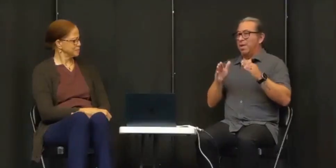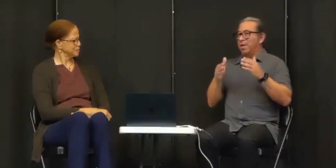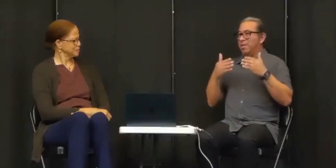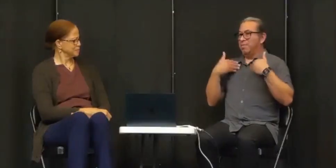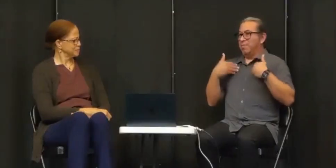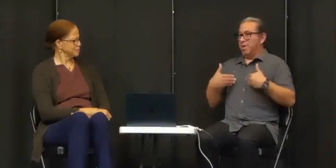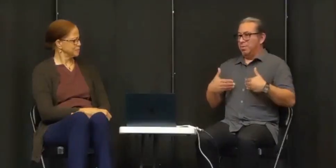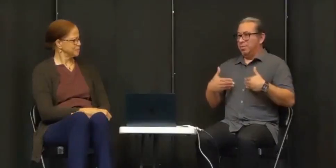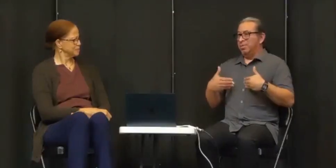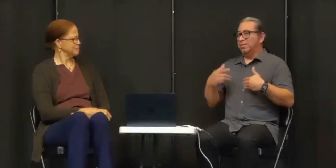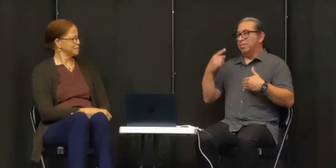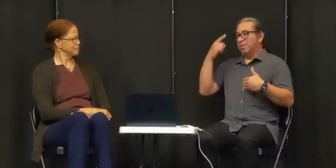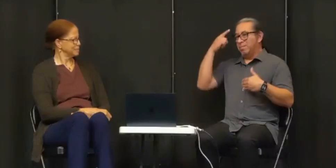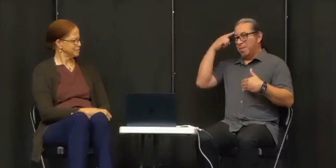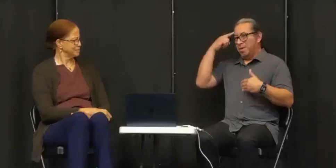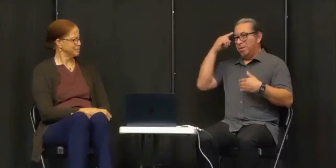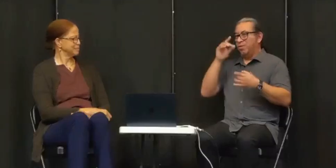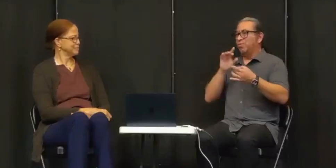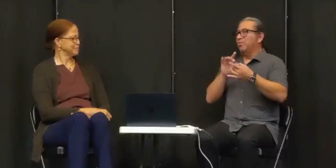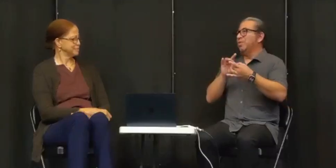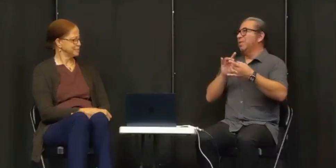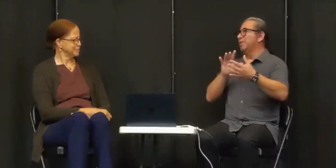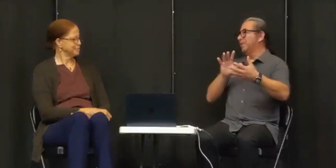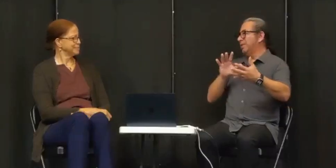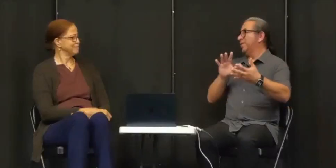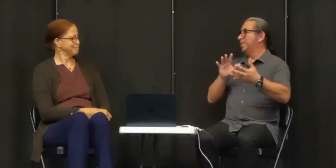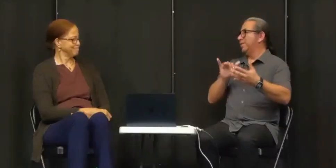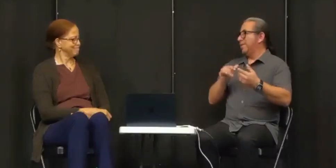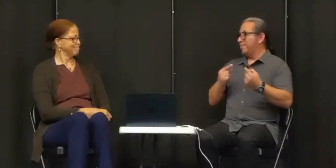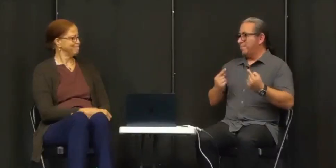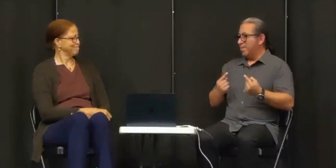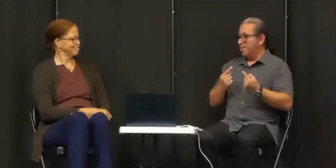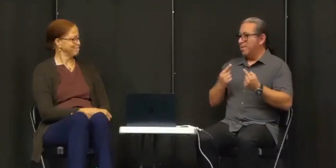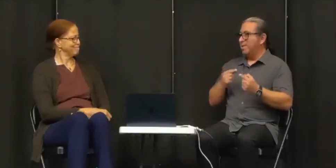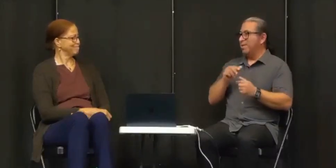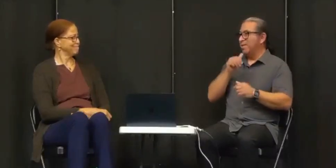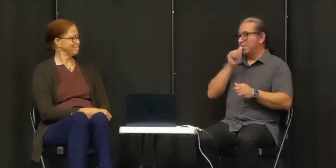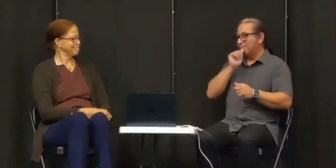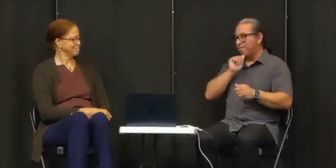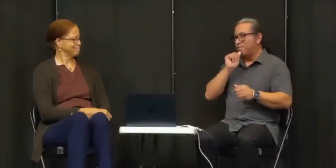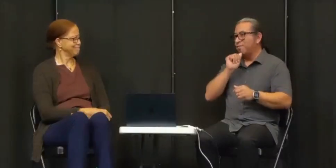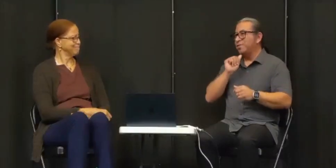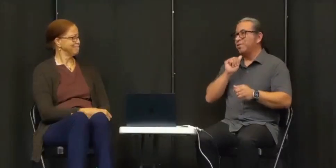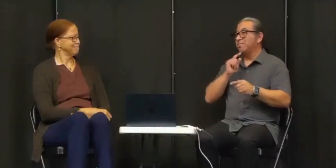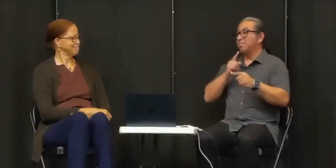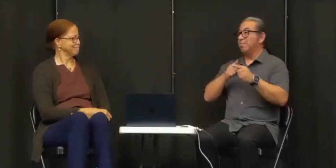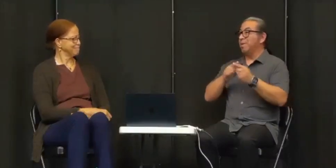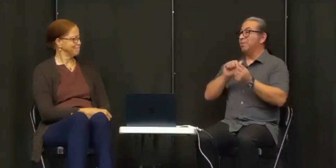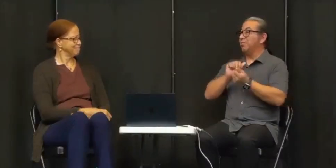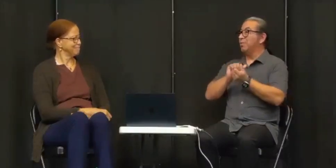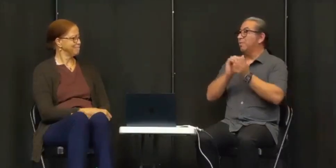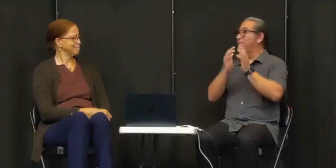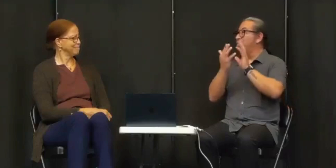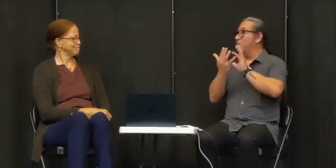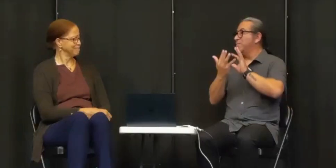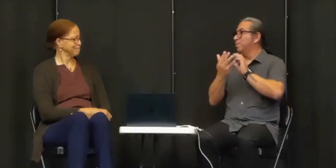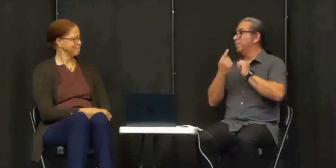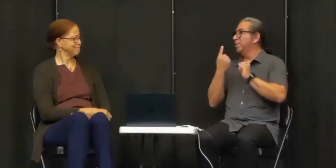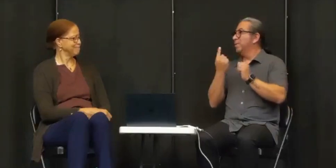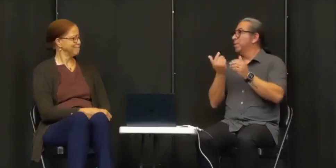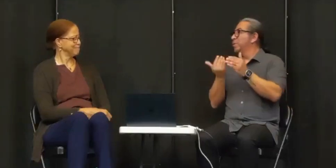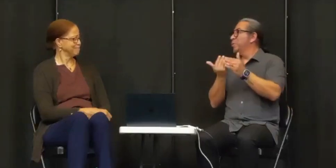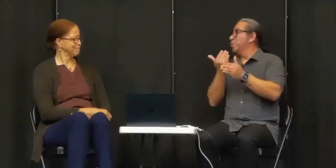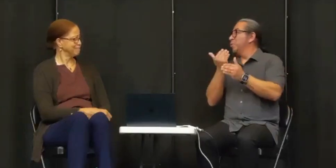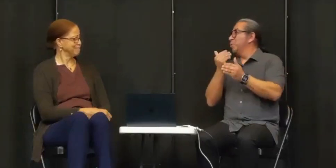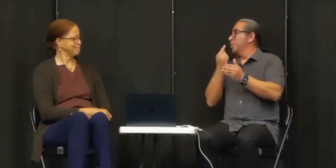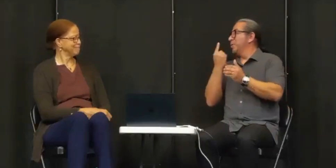add about grief in the body and the mental release that's part of it. The pain, the suffering, but it's